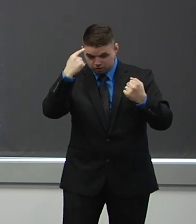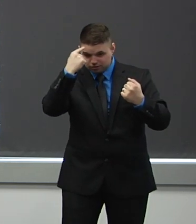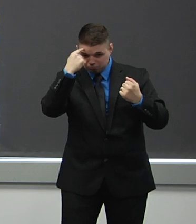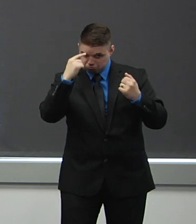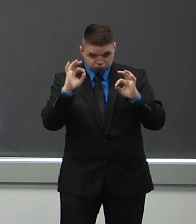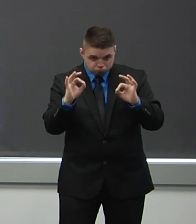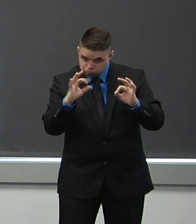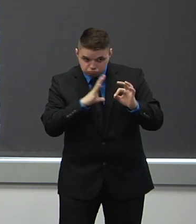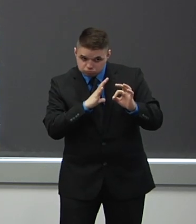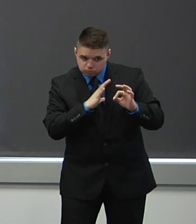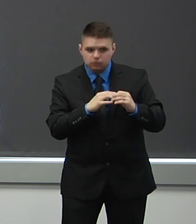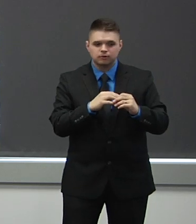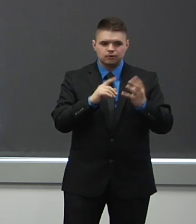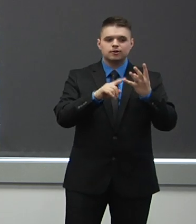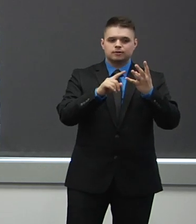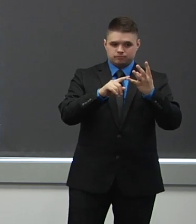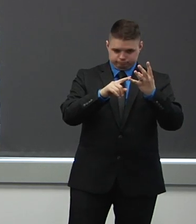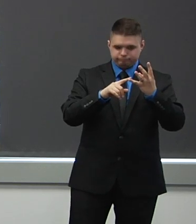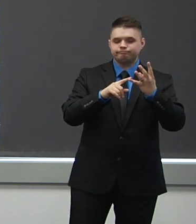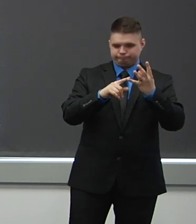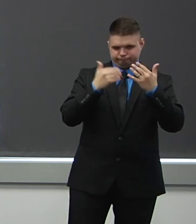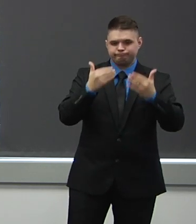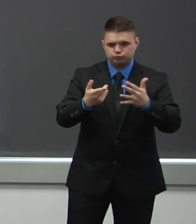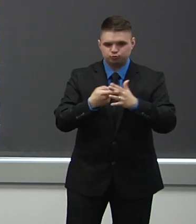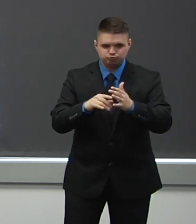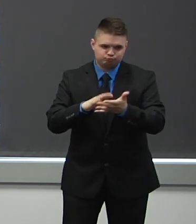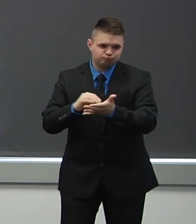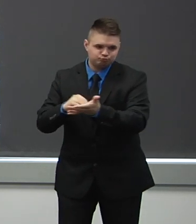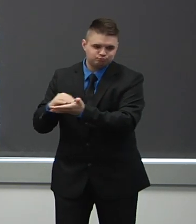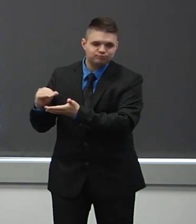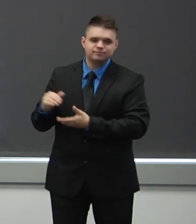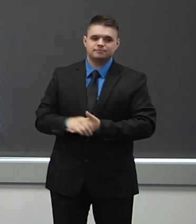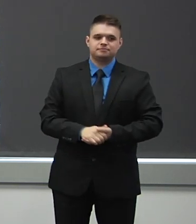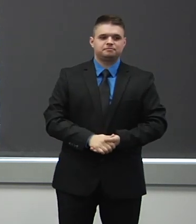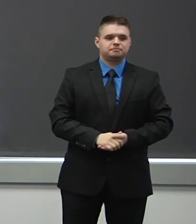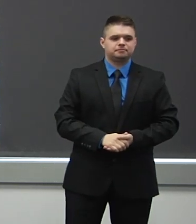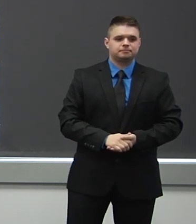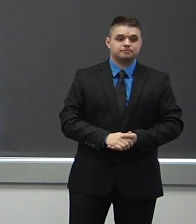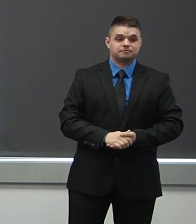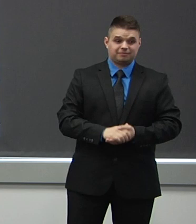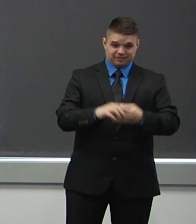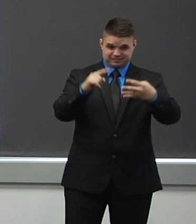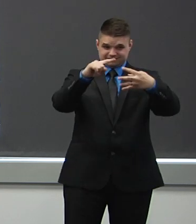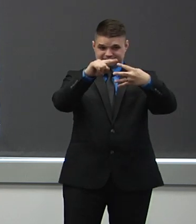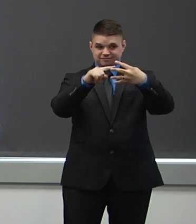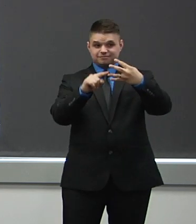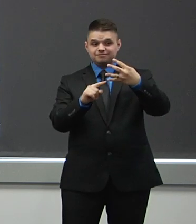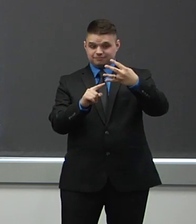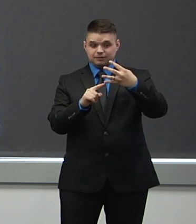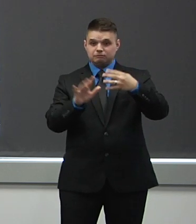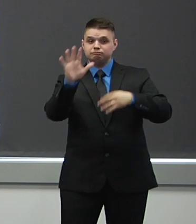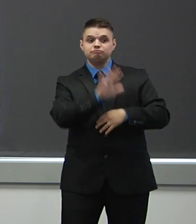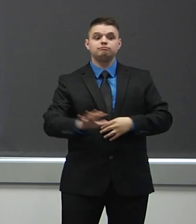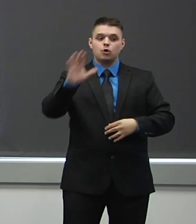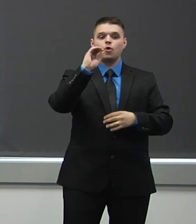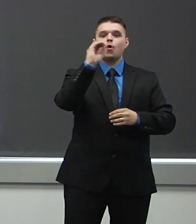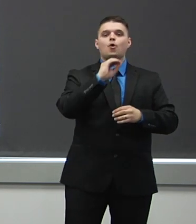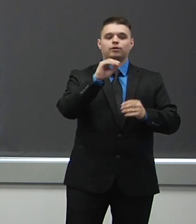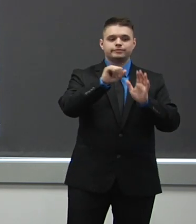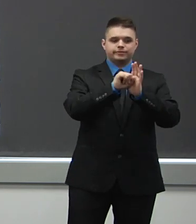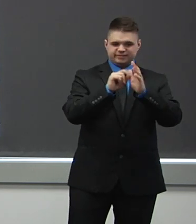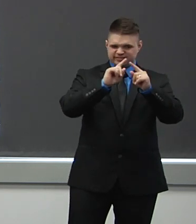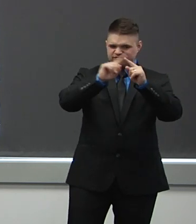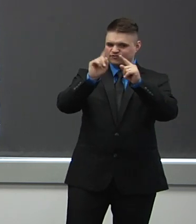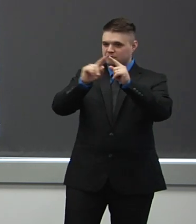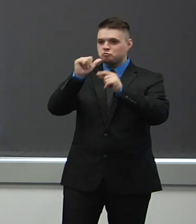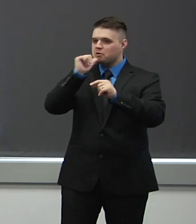into the learning. And this does look different across the entire state. We have to recognize that our communities in Oregon